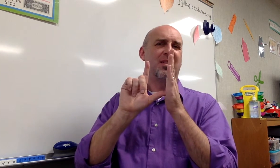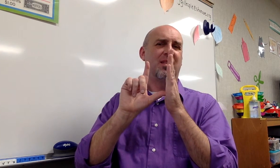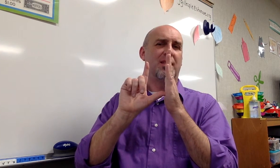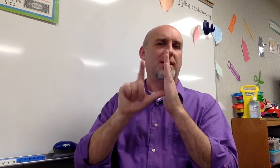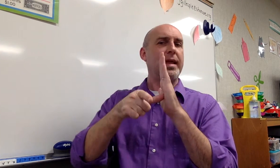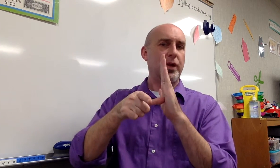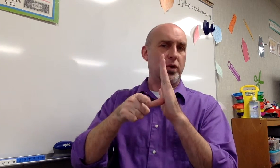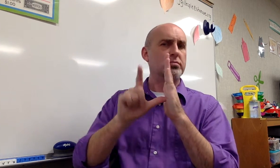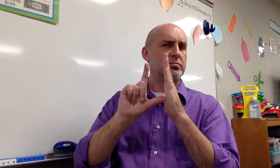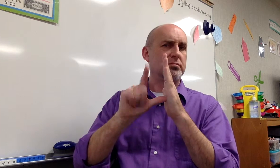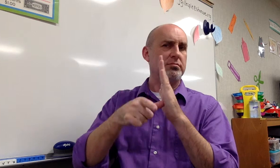later,